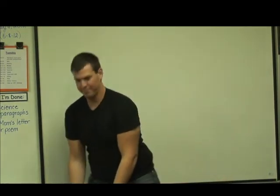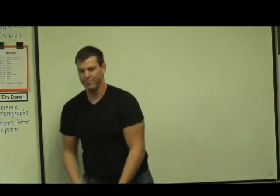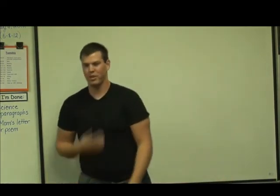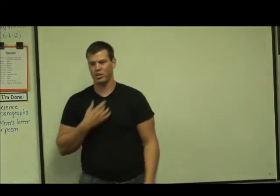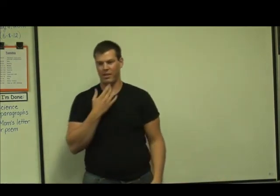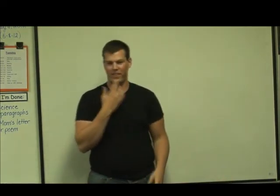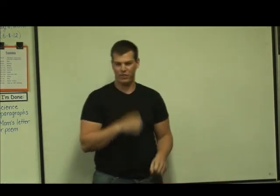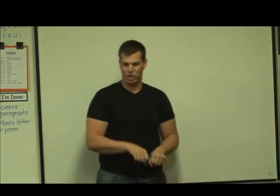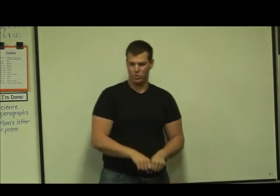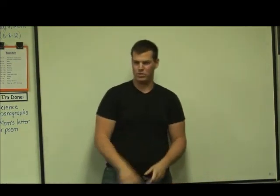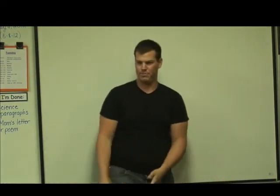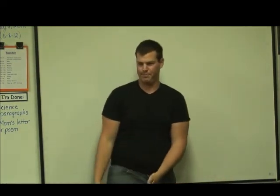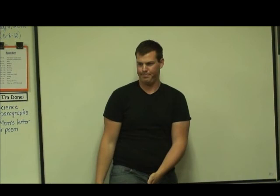Oh, copy shoot.